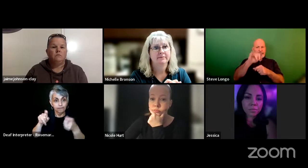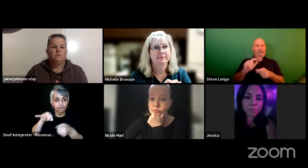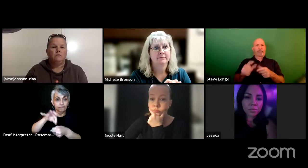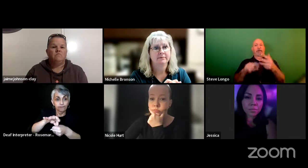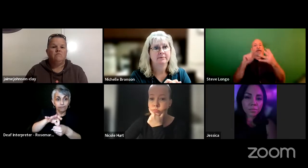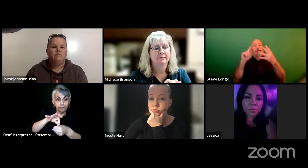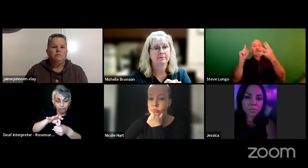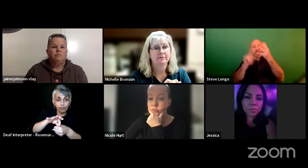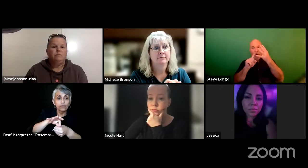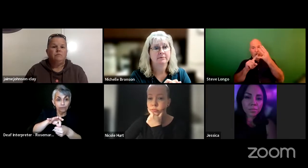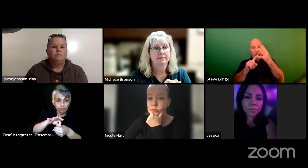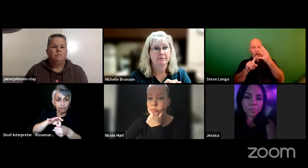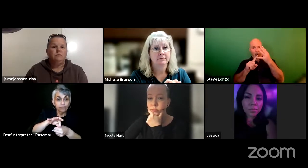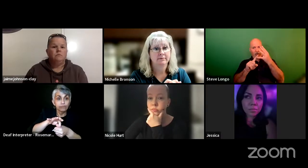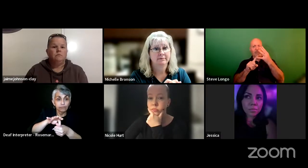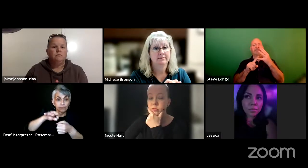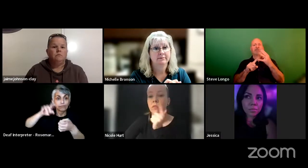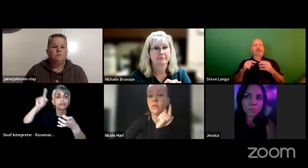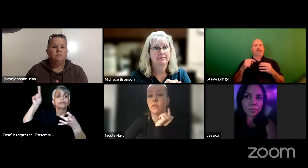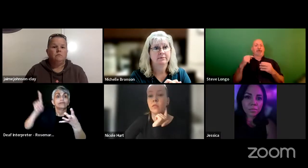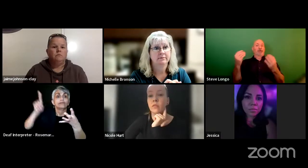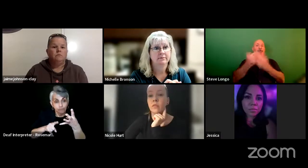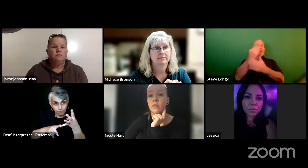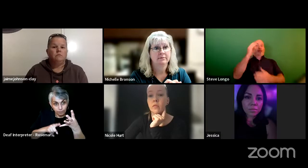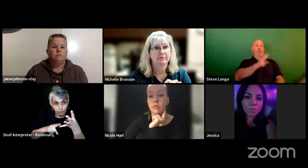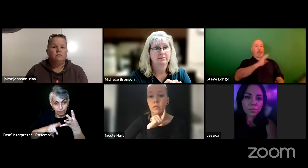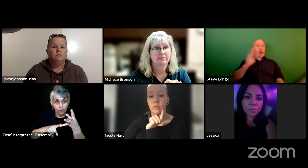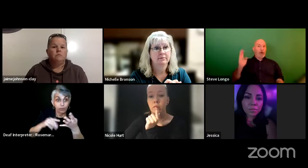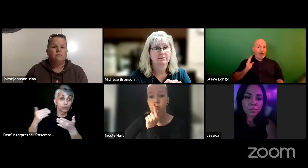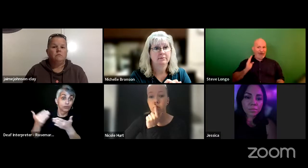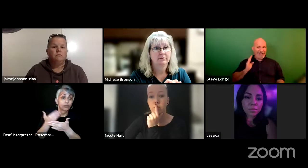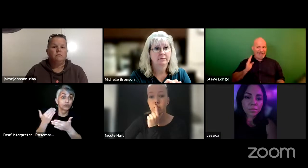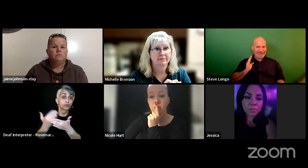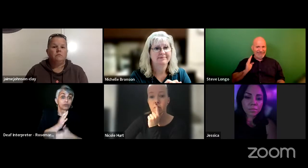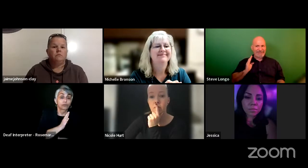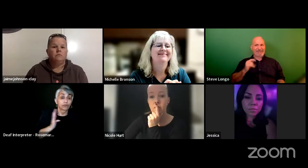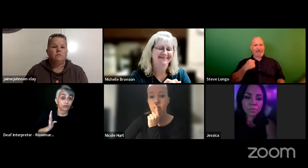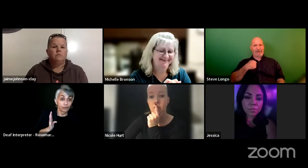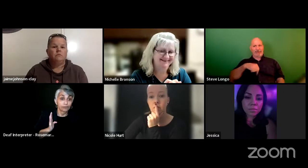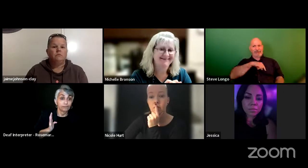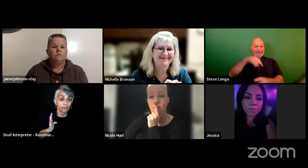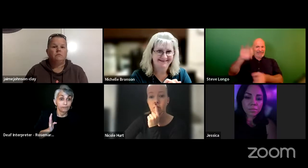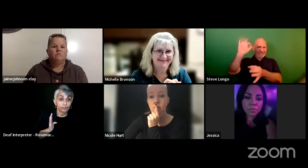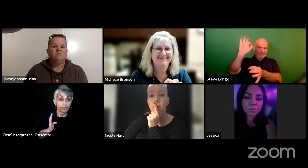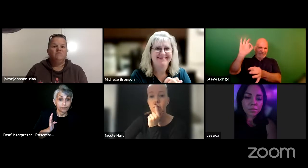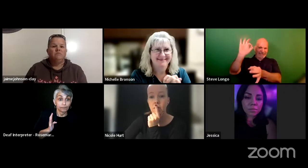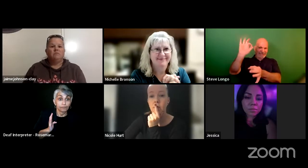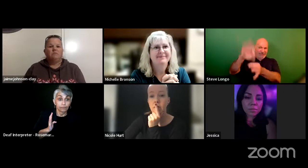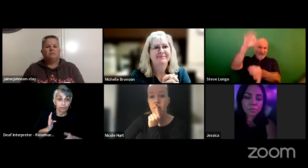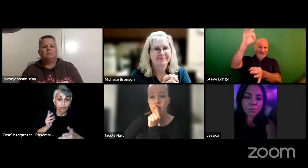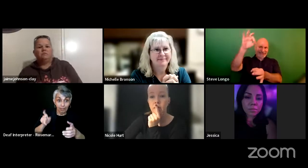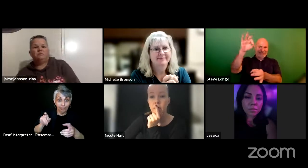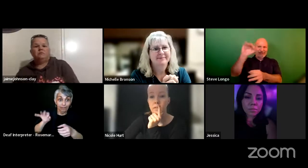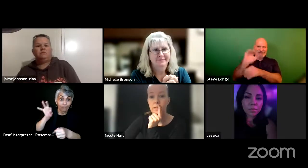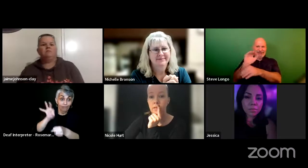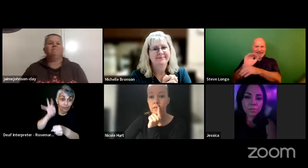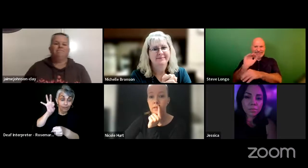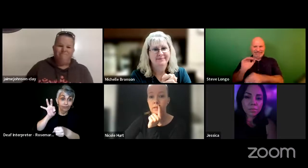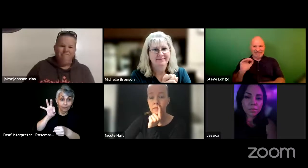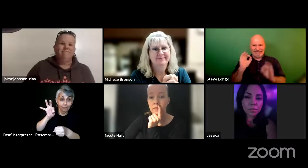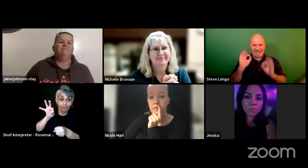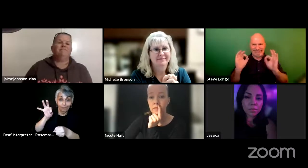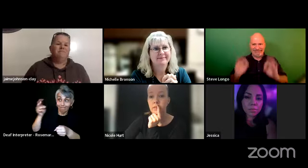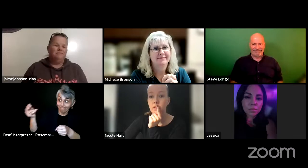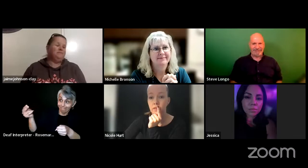And we will need to make a vote on the Valley Deaf Festival. And the fourth item would be new